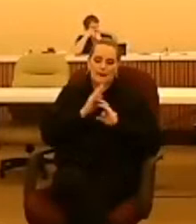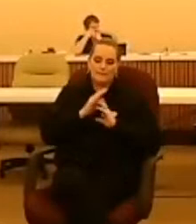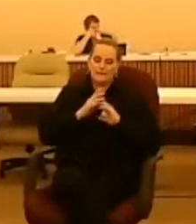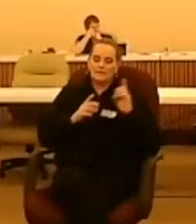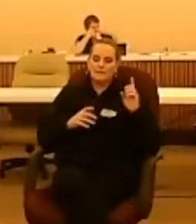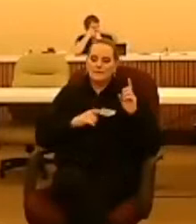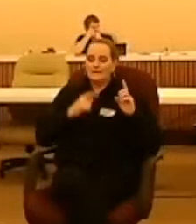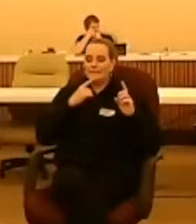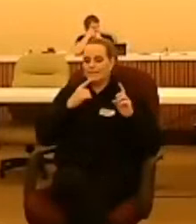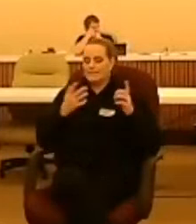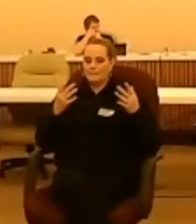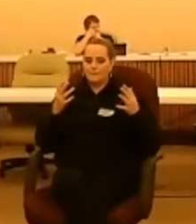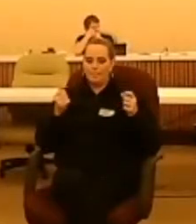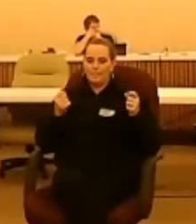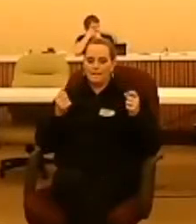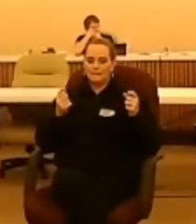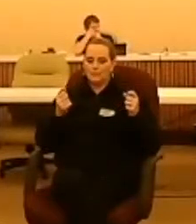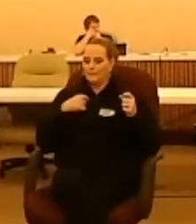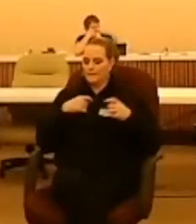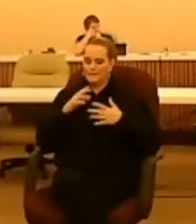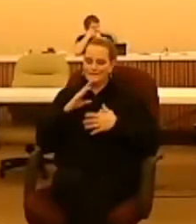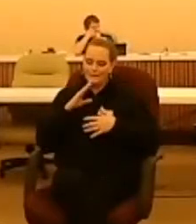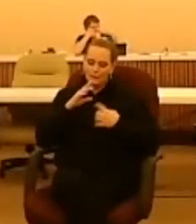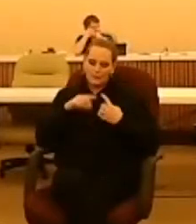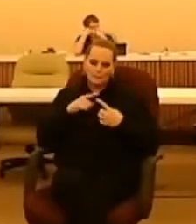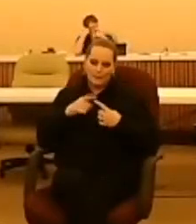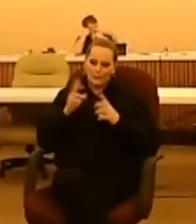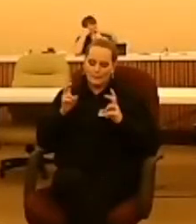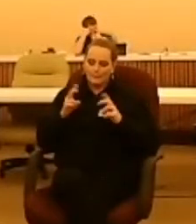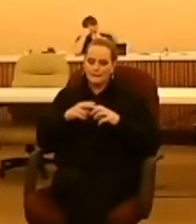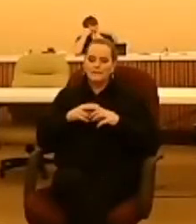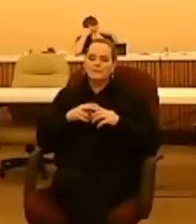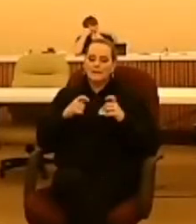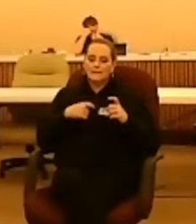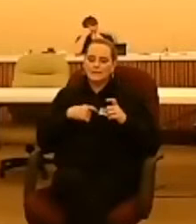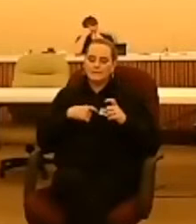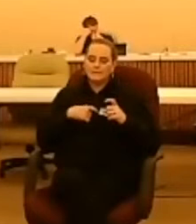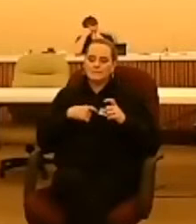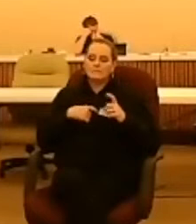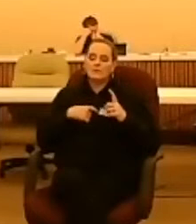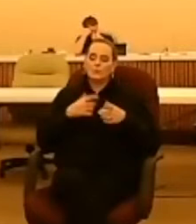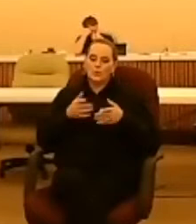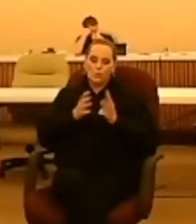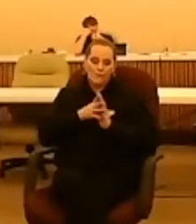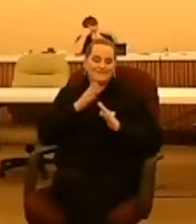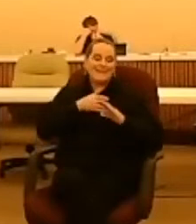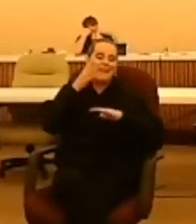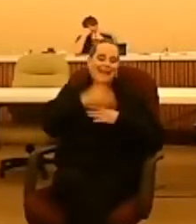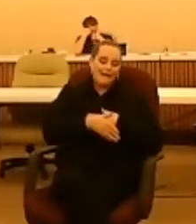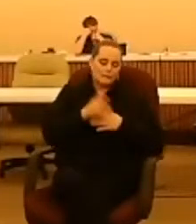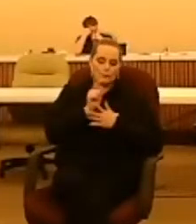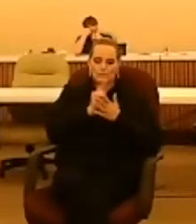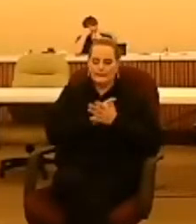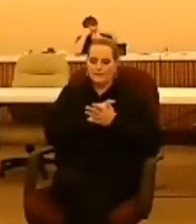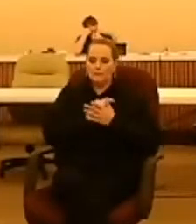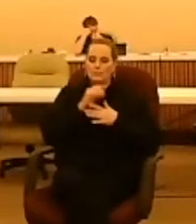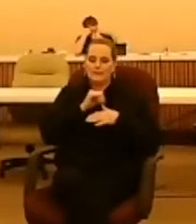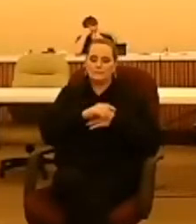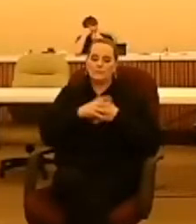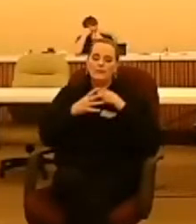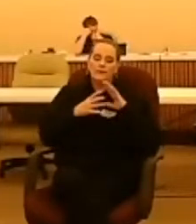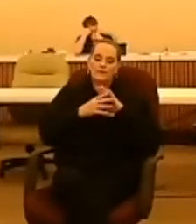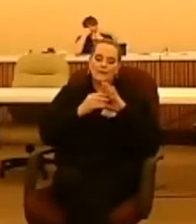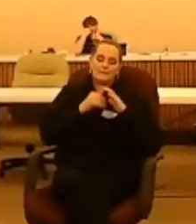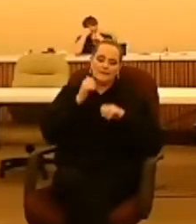says, or at least it touches on the topic. It says, upon request, after review by legal counsel, copies of any written